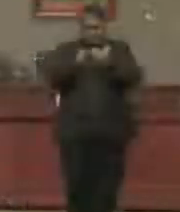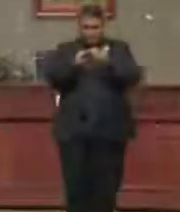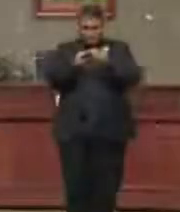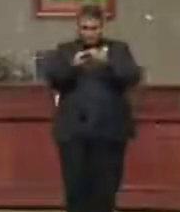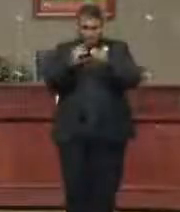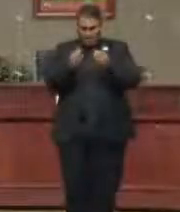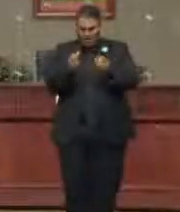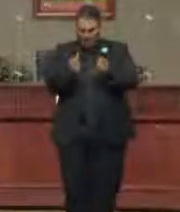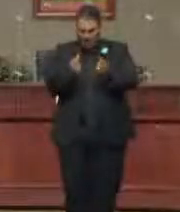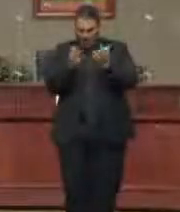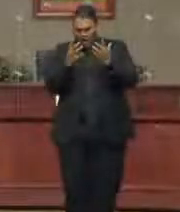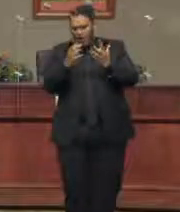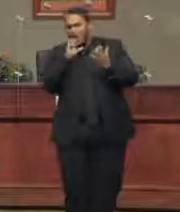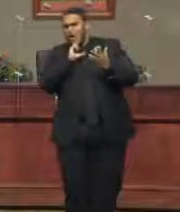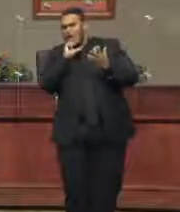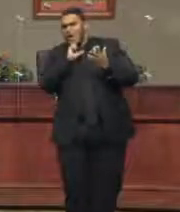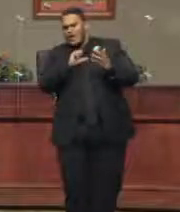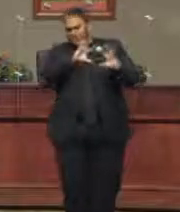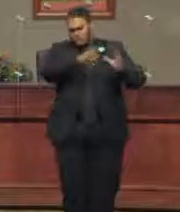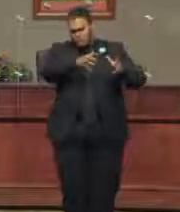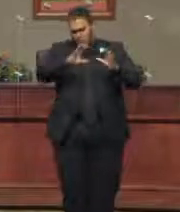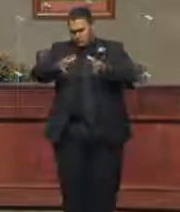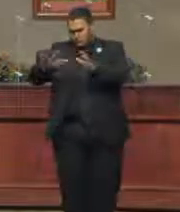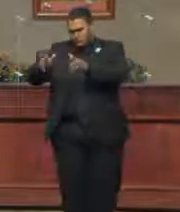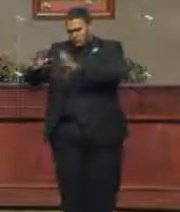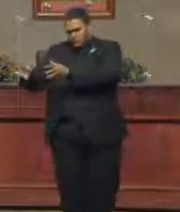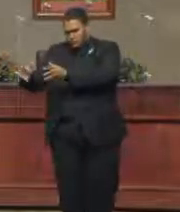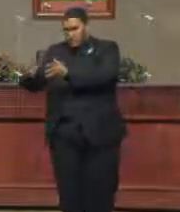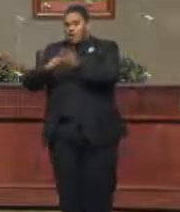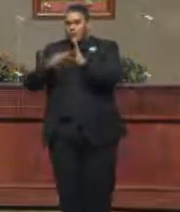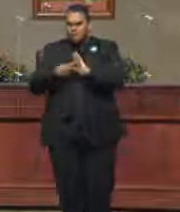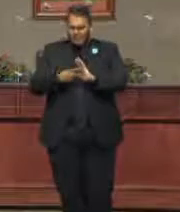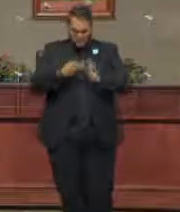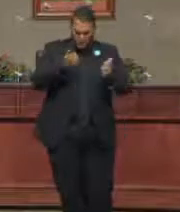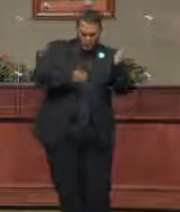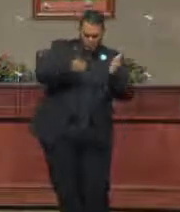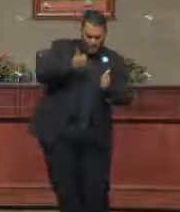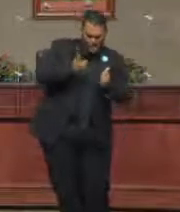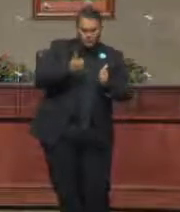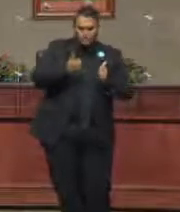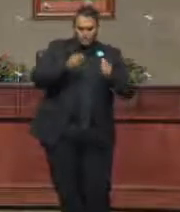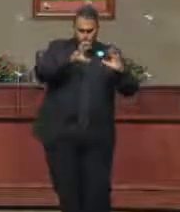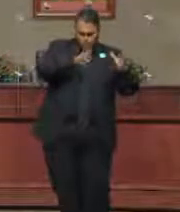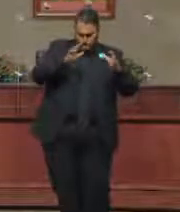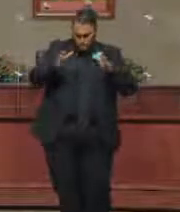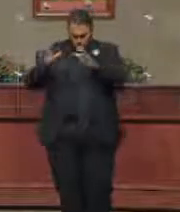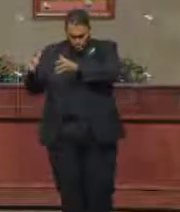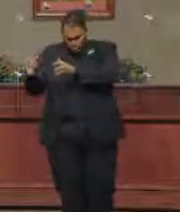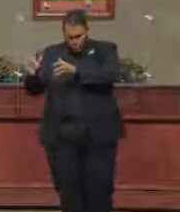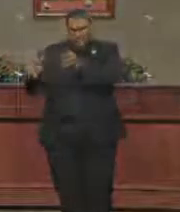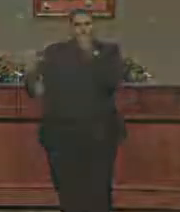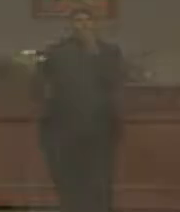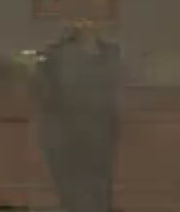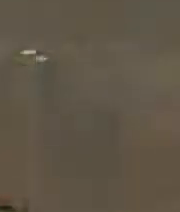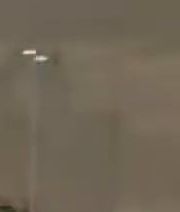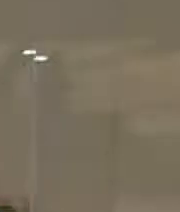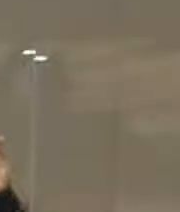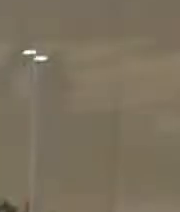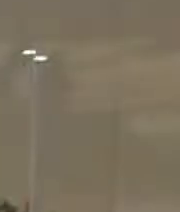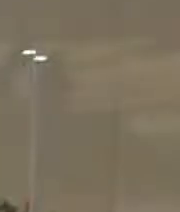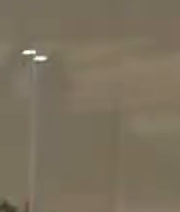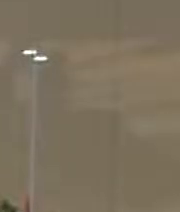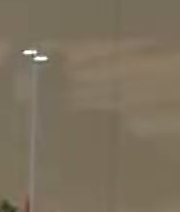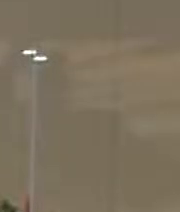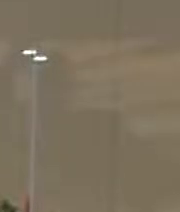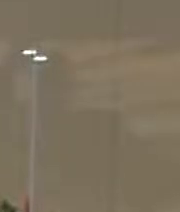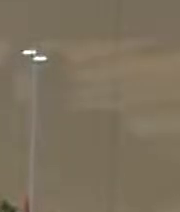group is declining, is getting hospitalized younger the most. And you can see here that